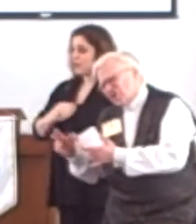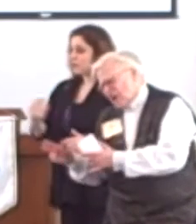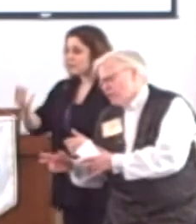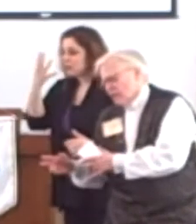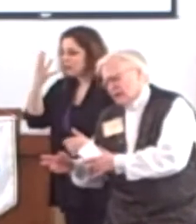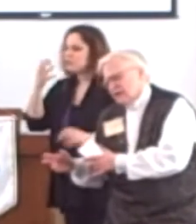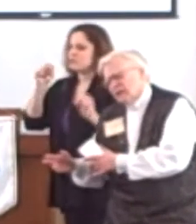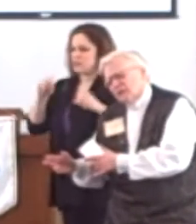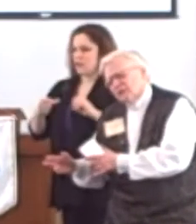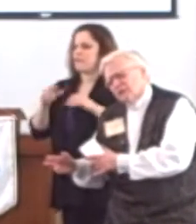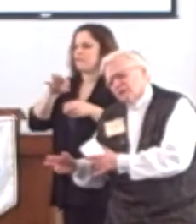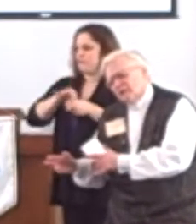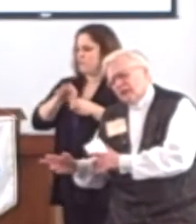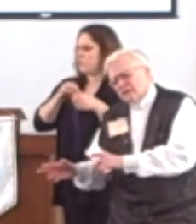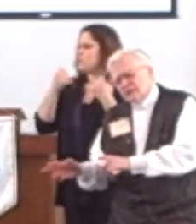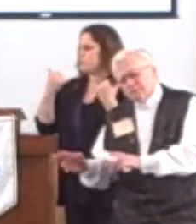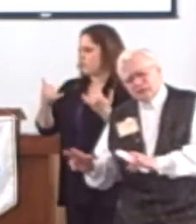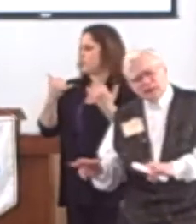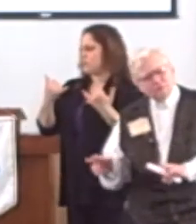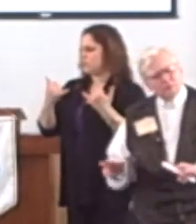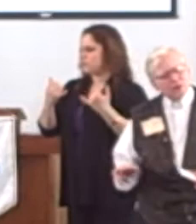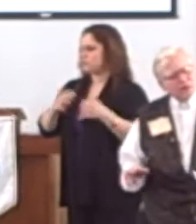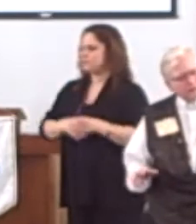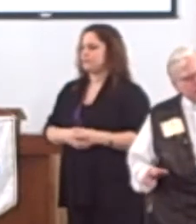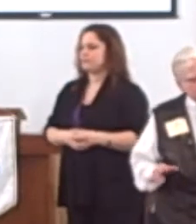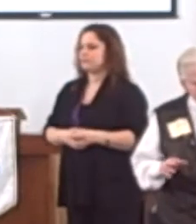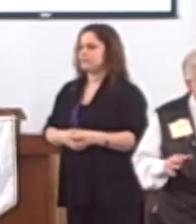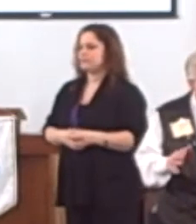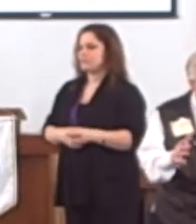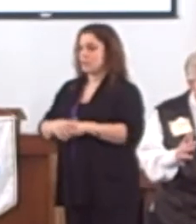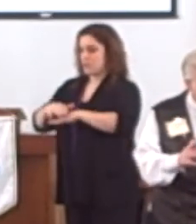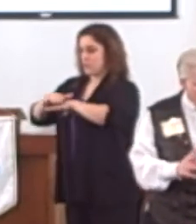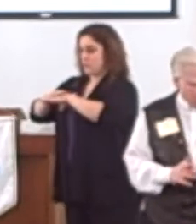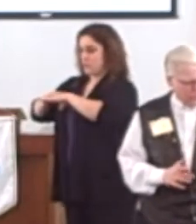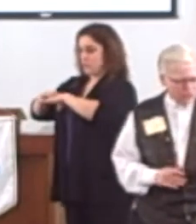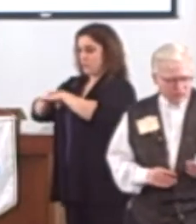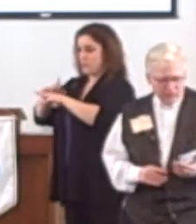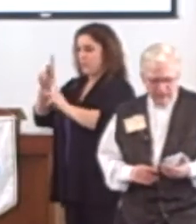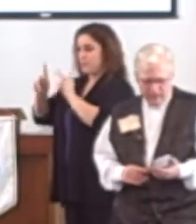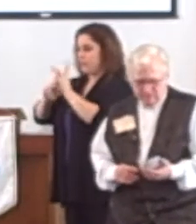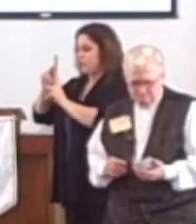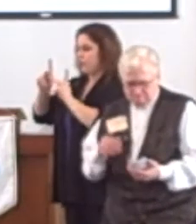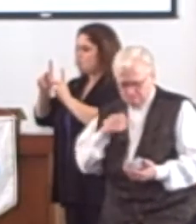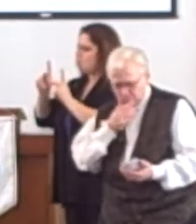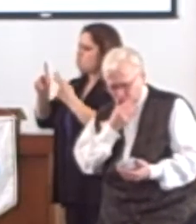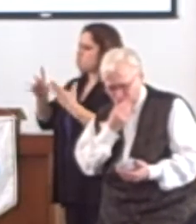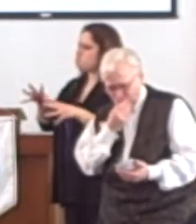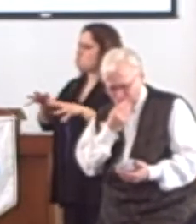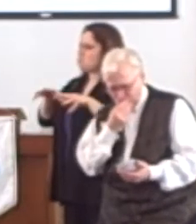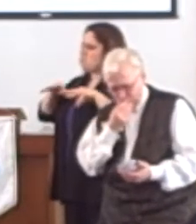We generally accept Native Americans as a part of our society.